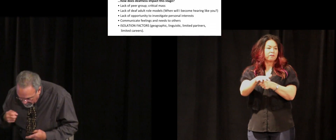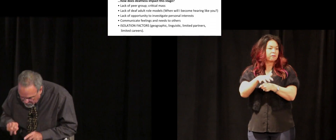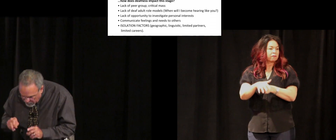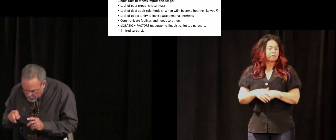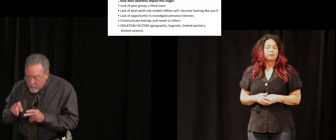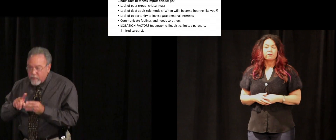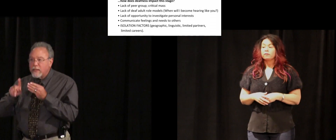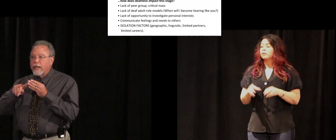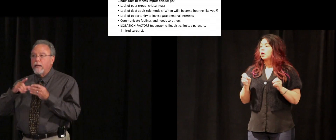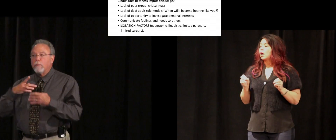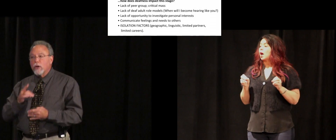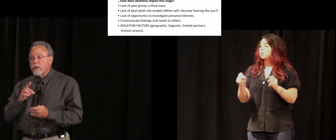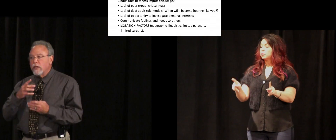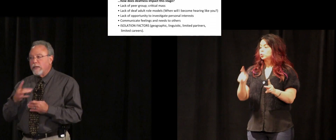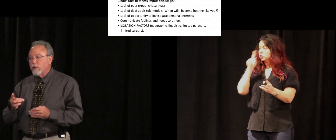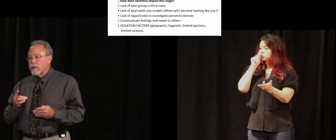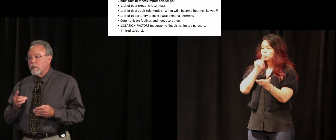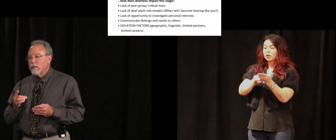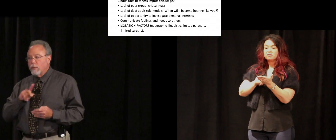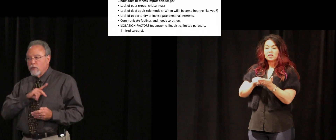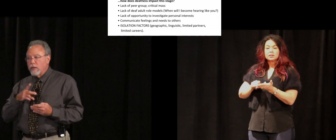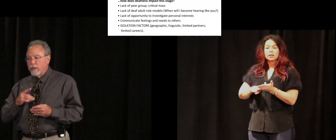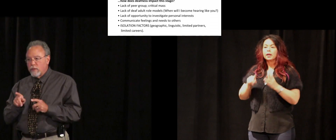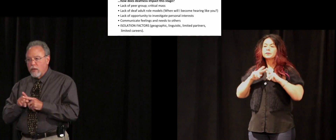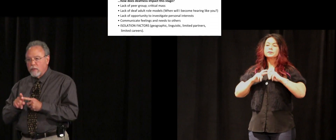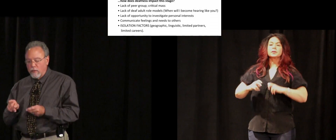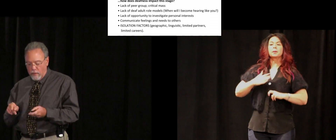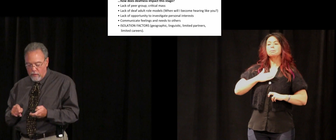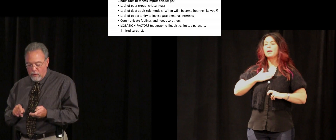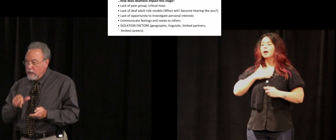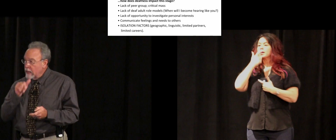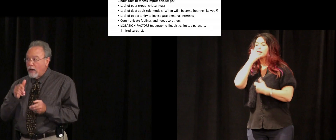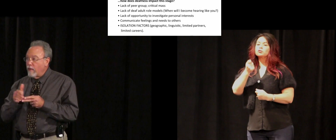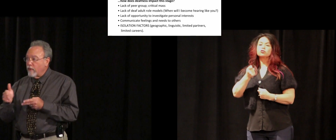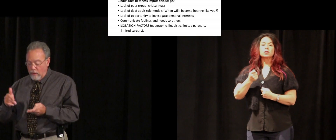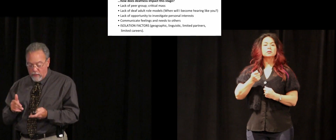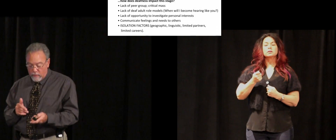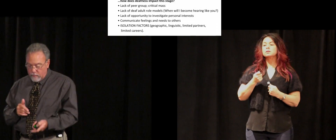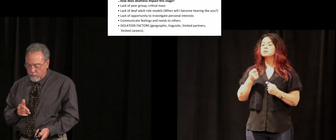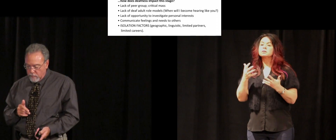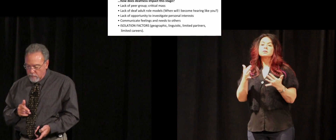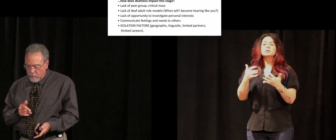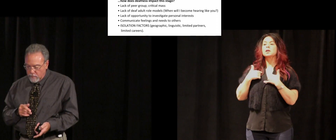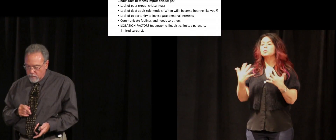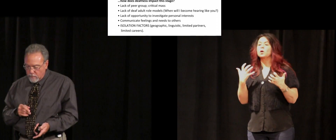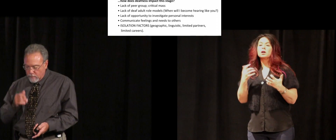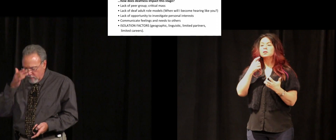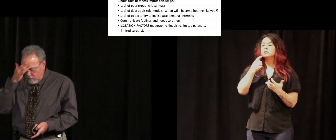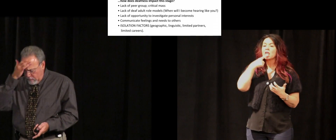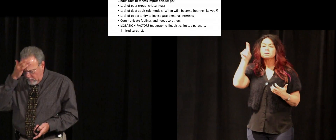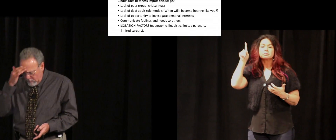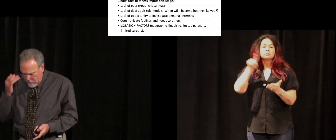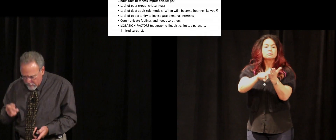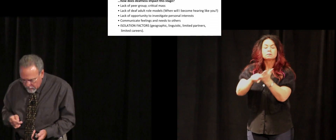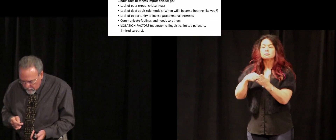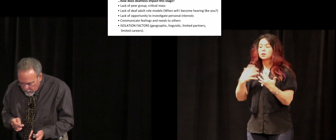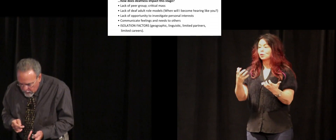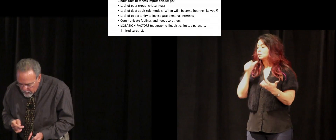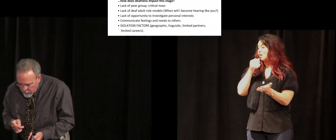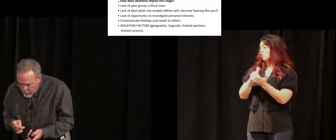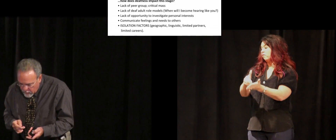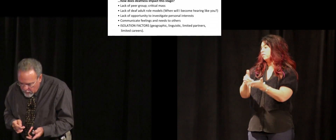I have another slide I should have put here first. Depressed or anxious happens when you have a feeling or